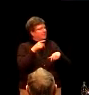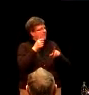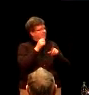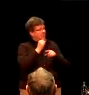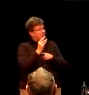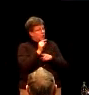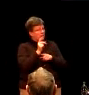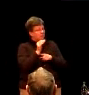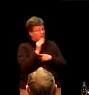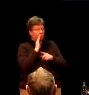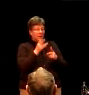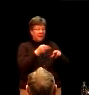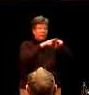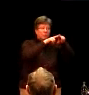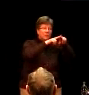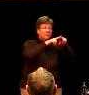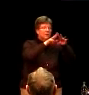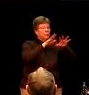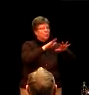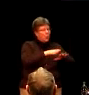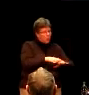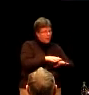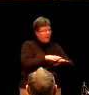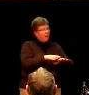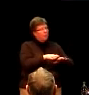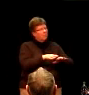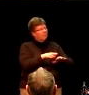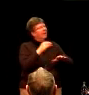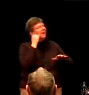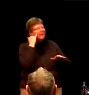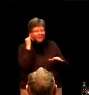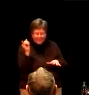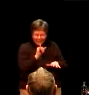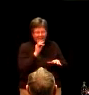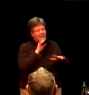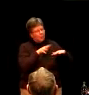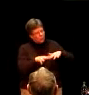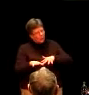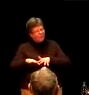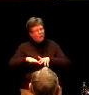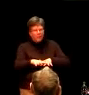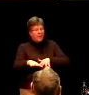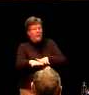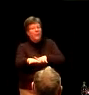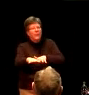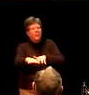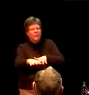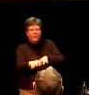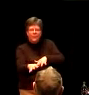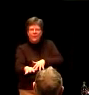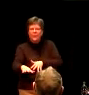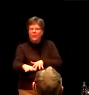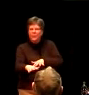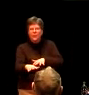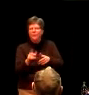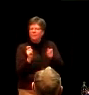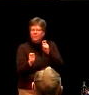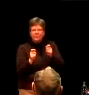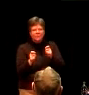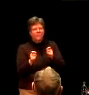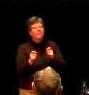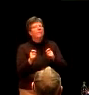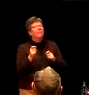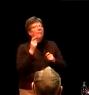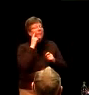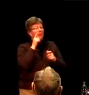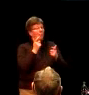will increase and it will slow down, very much like a river. It just flows and moves and changes all the time. In terms